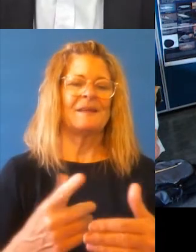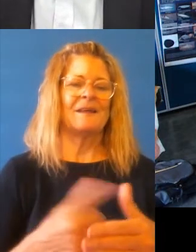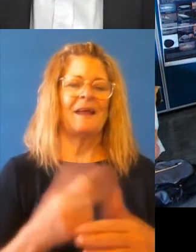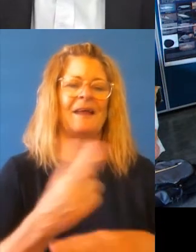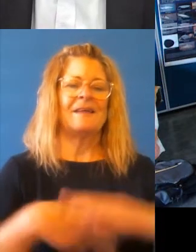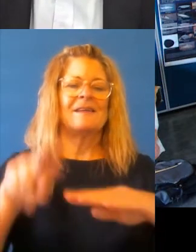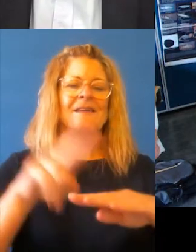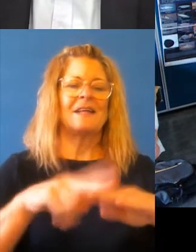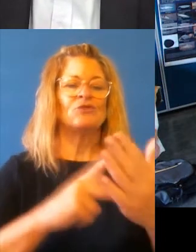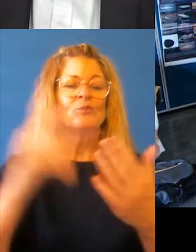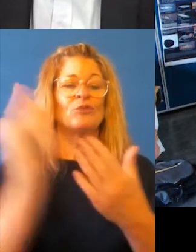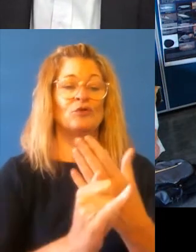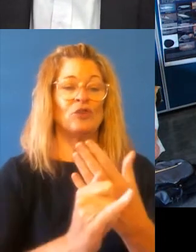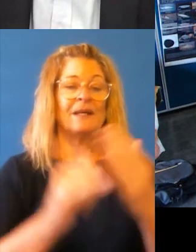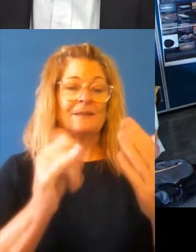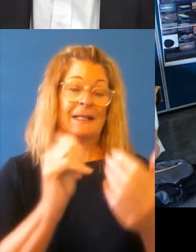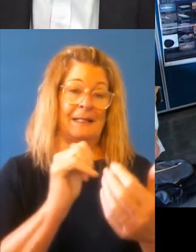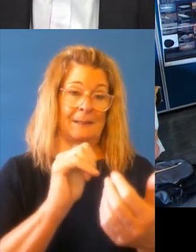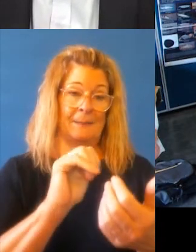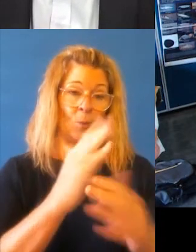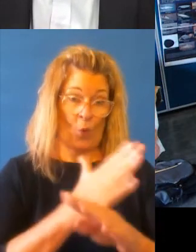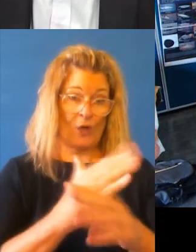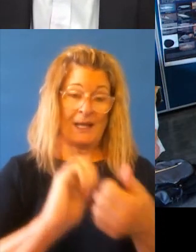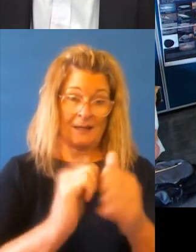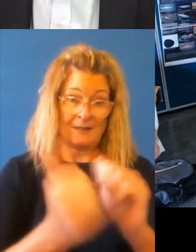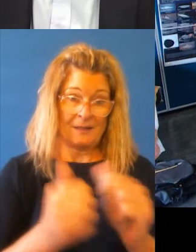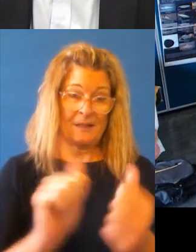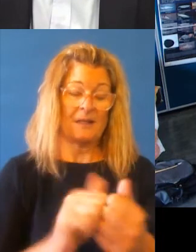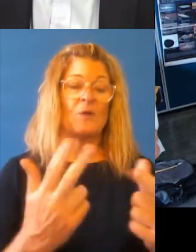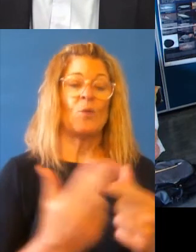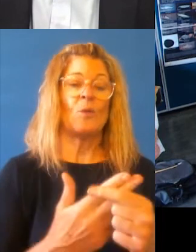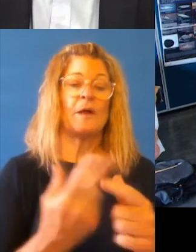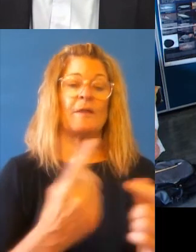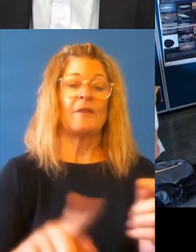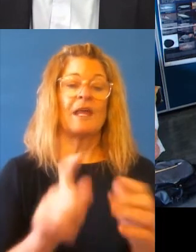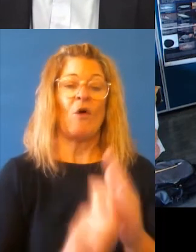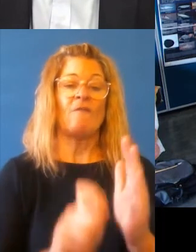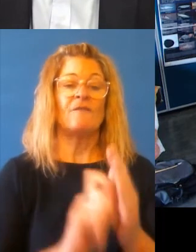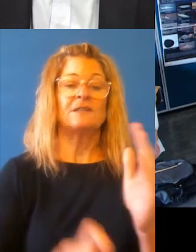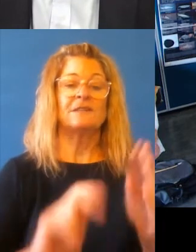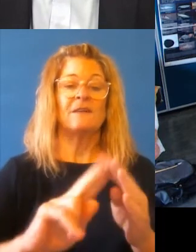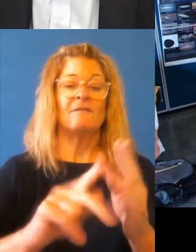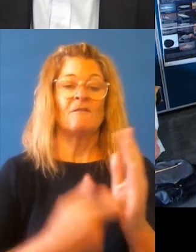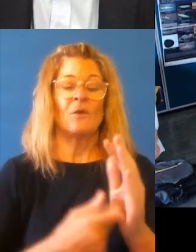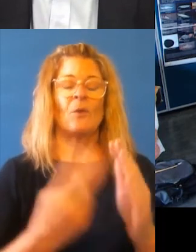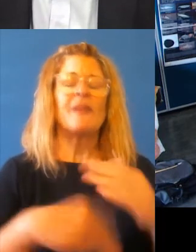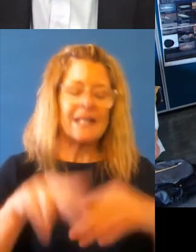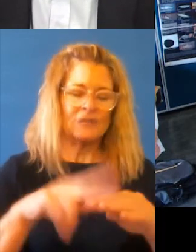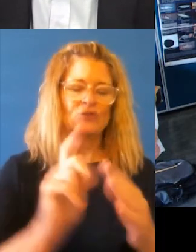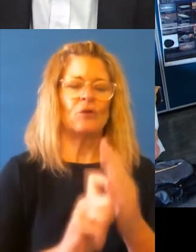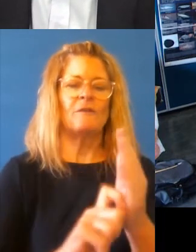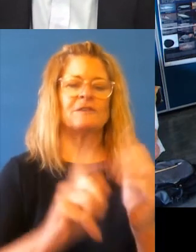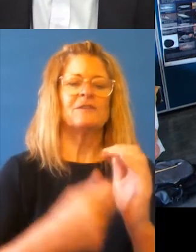national project in partnership with the Office for the National Office